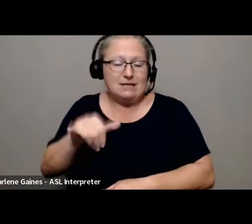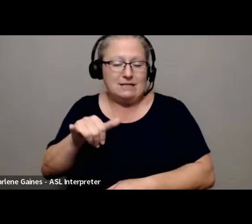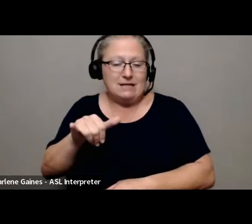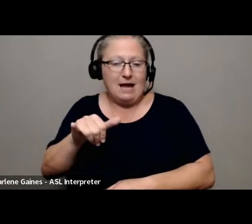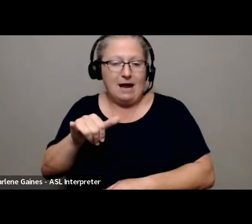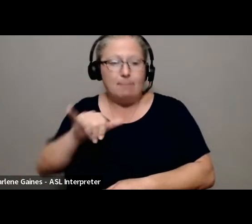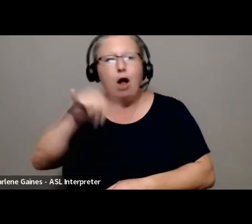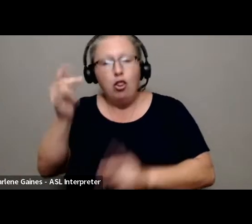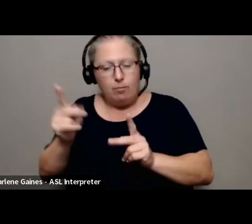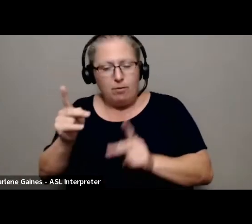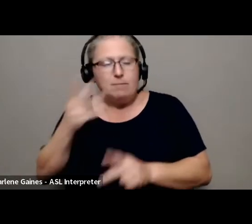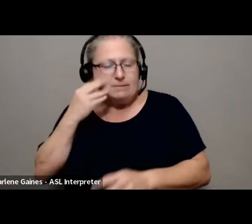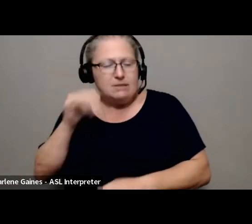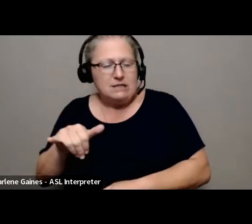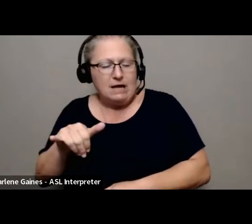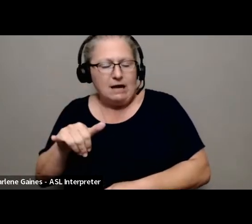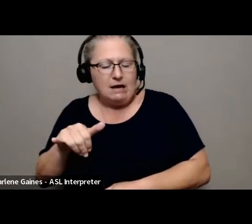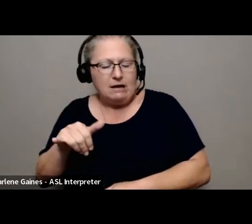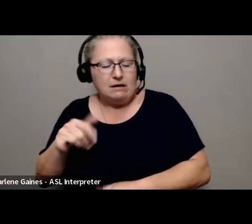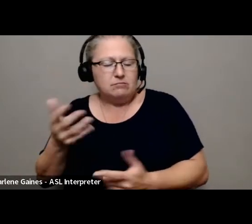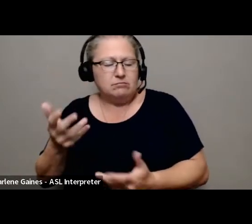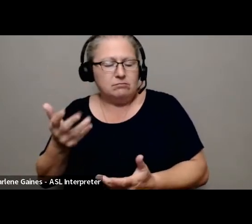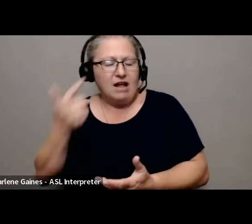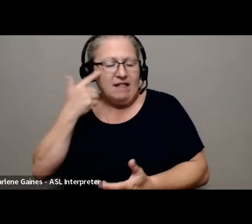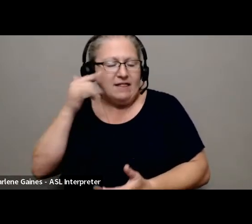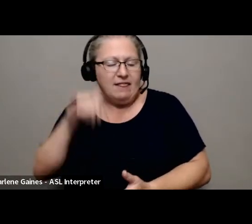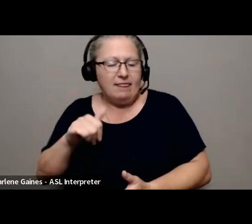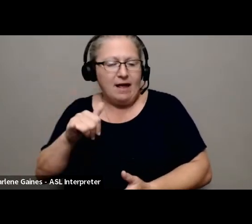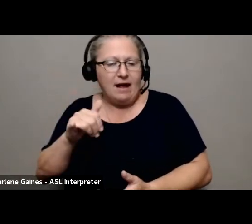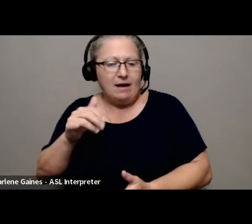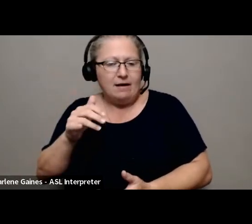but other people have. And so I think that